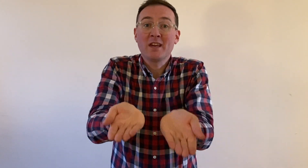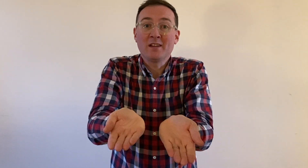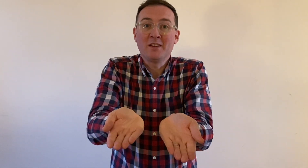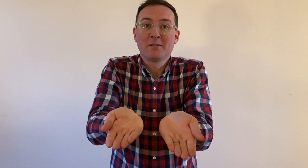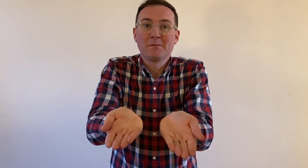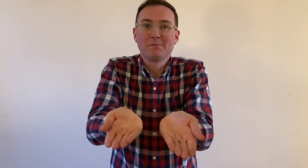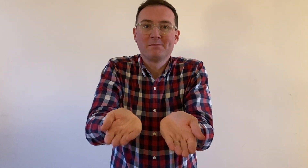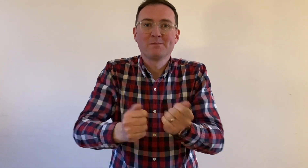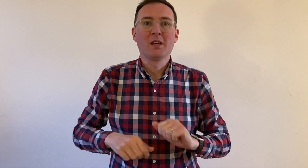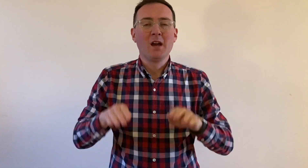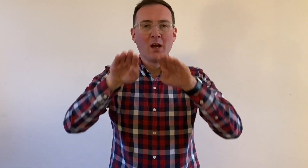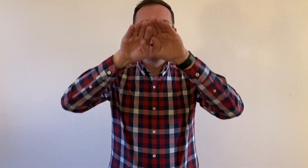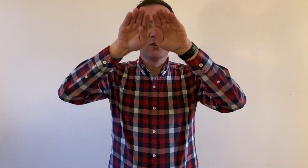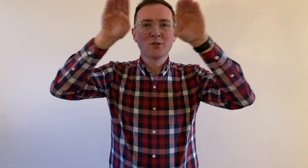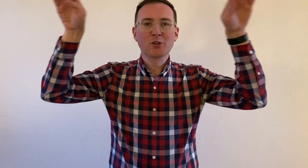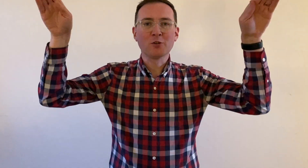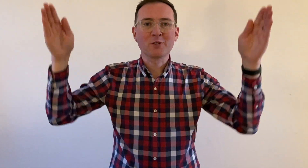in. To cook.